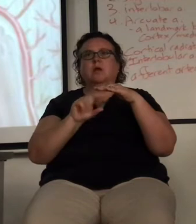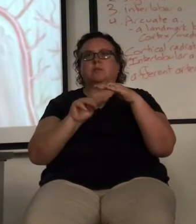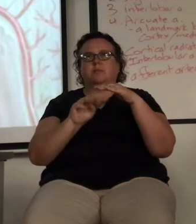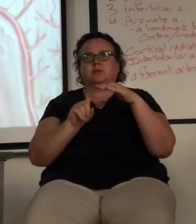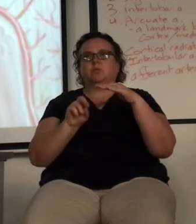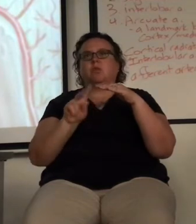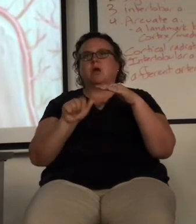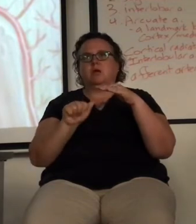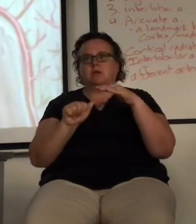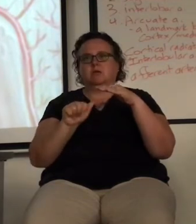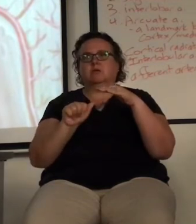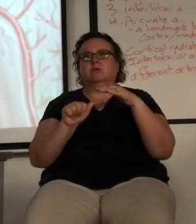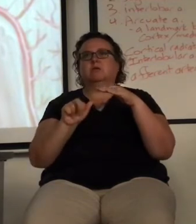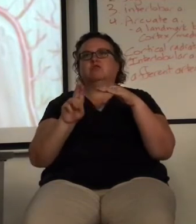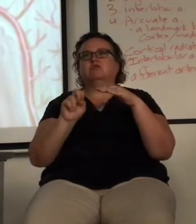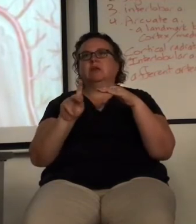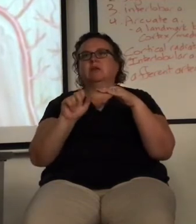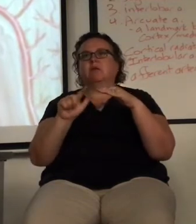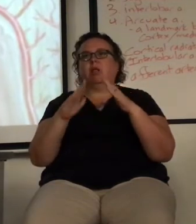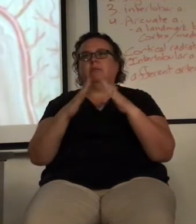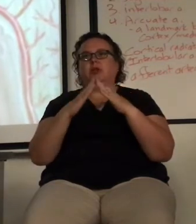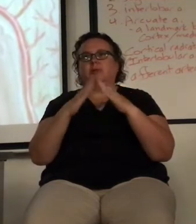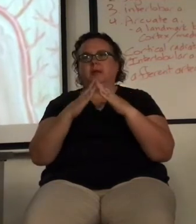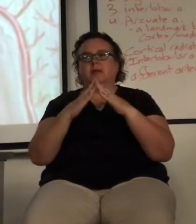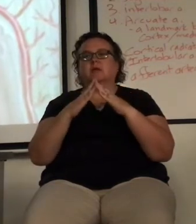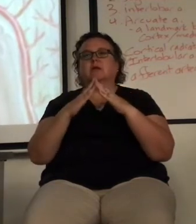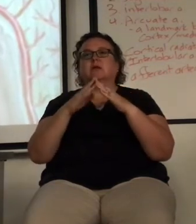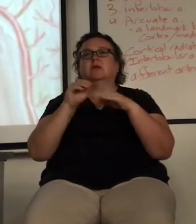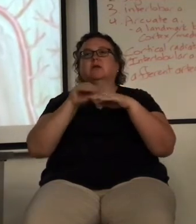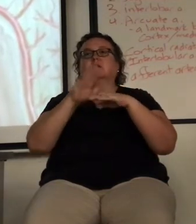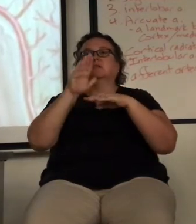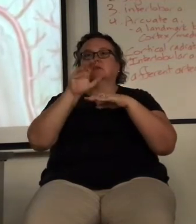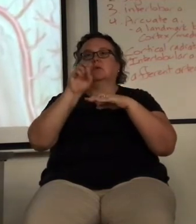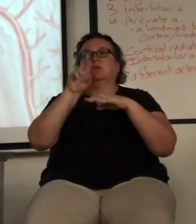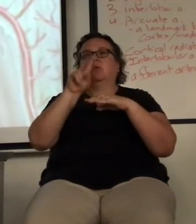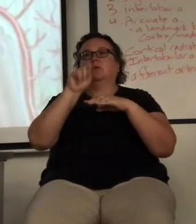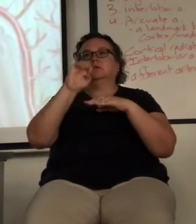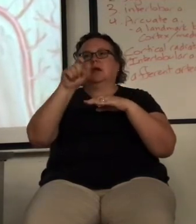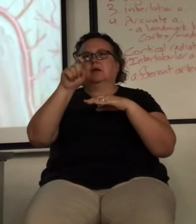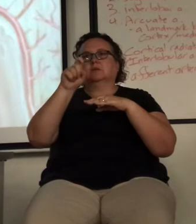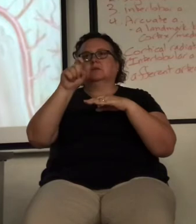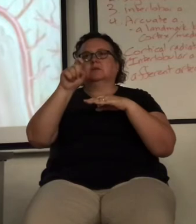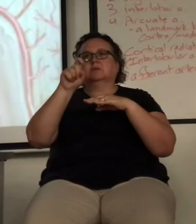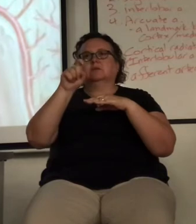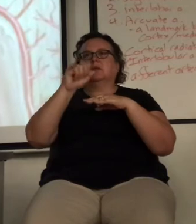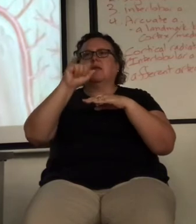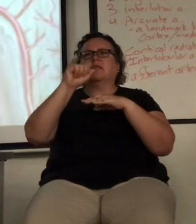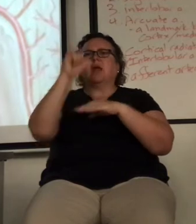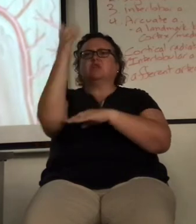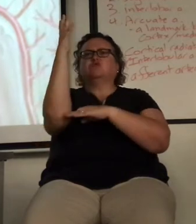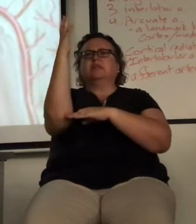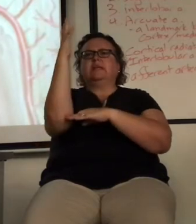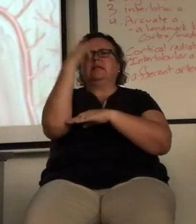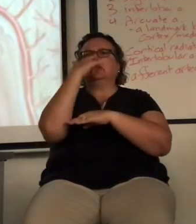Medulla, the renal pyramid. So cortex is above. This little tree trunk thing, which one is that? The